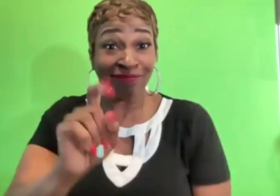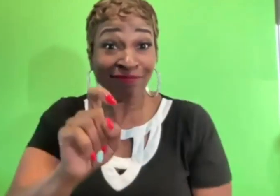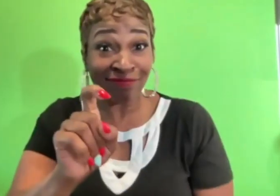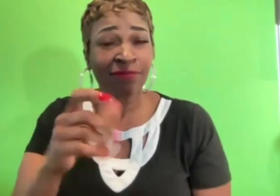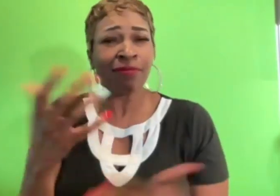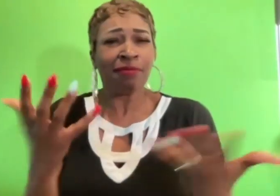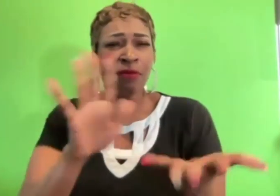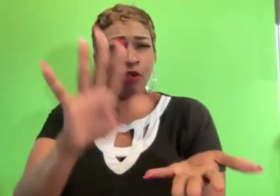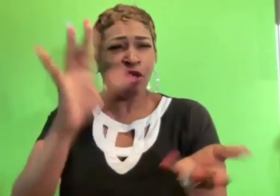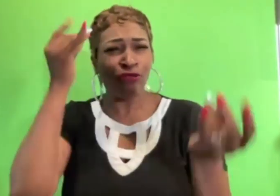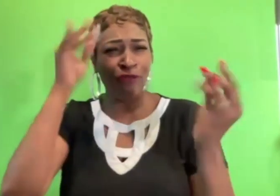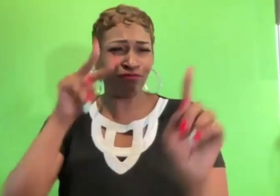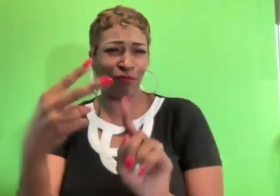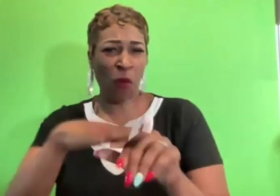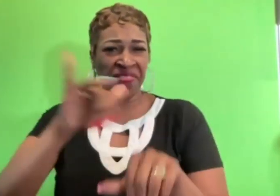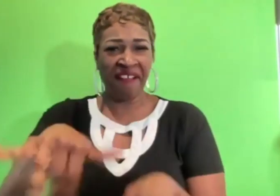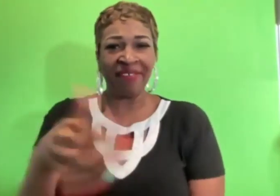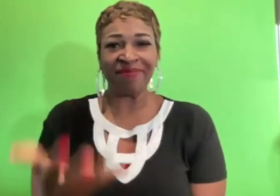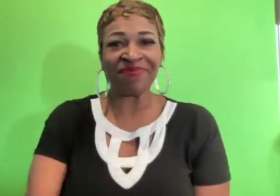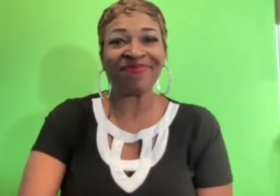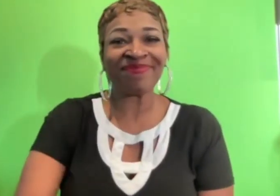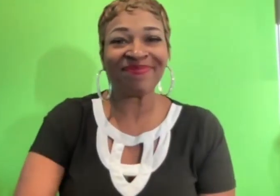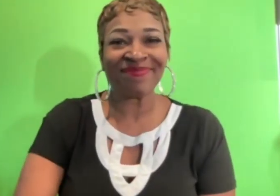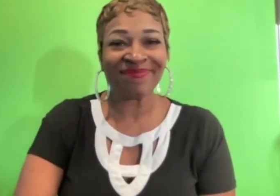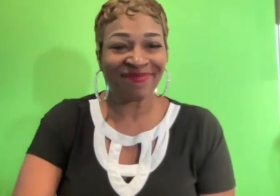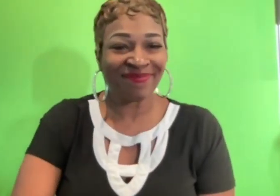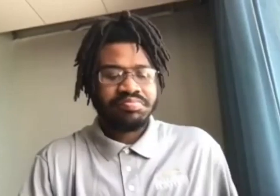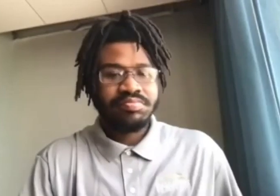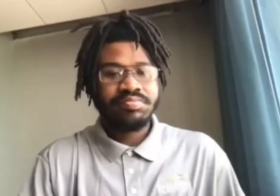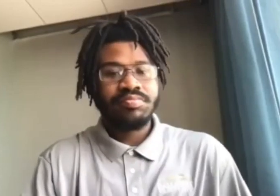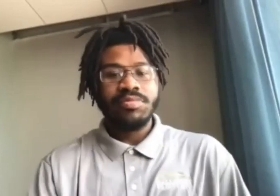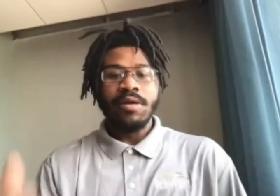positively impact students' performance in these educational settings?